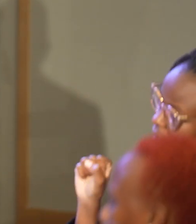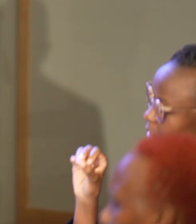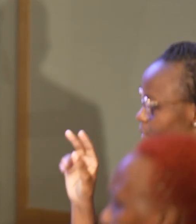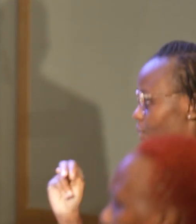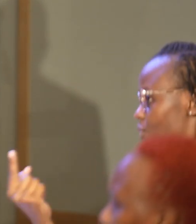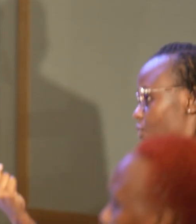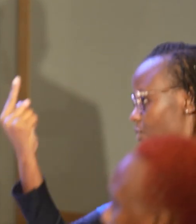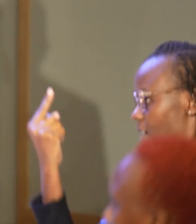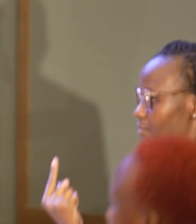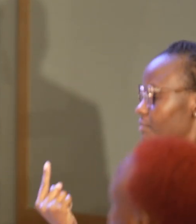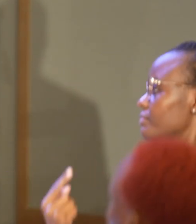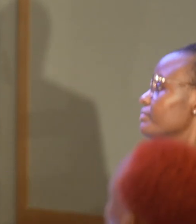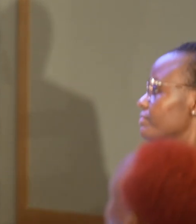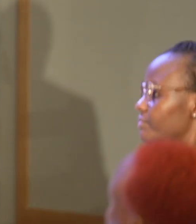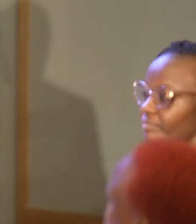to come and